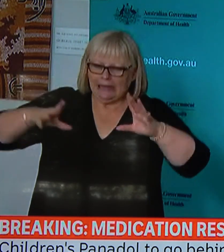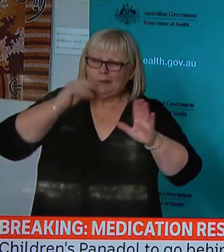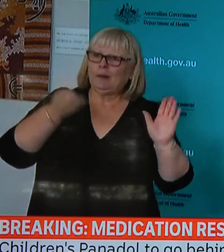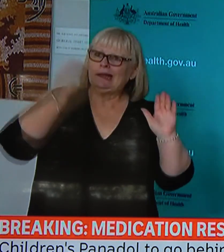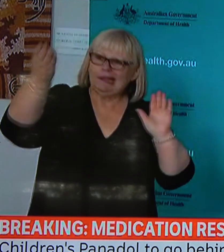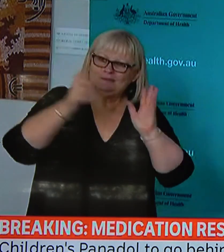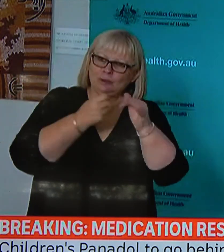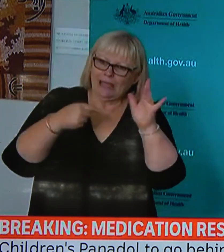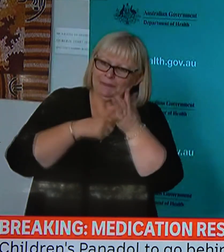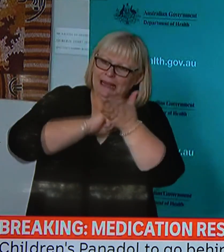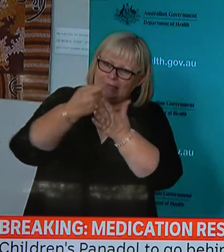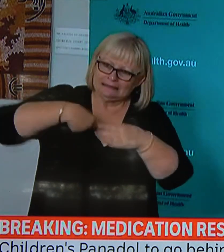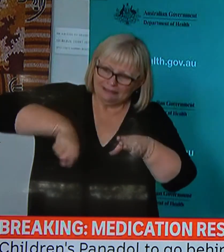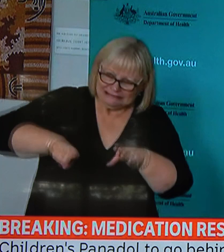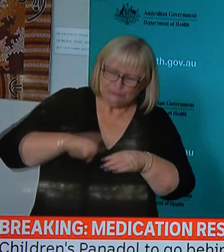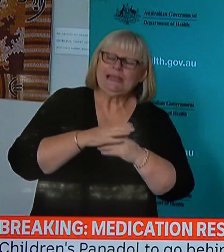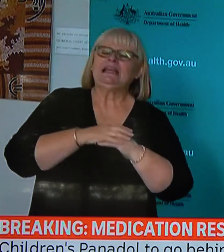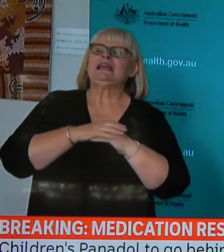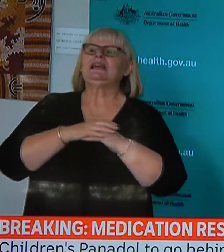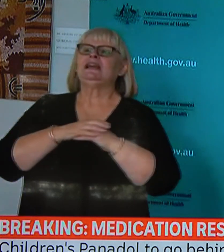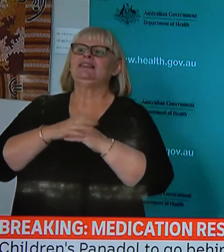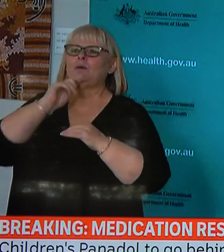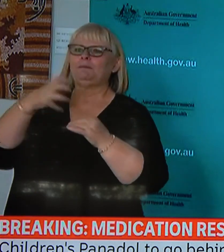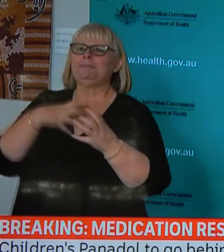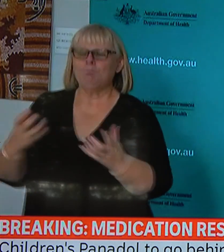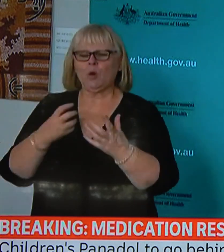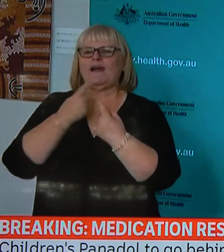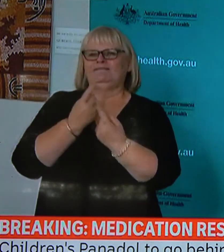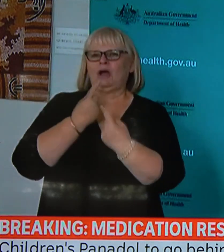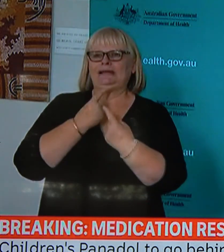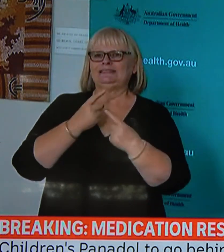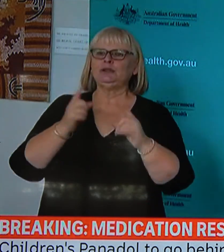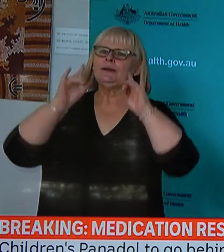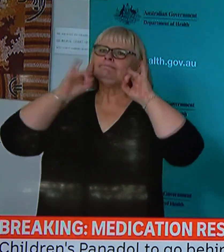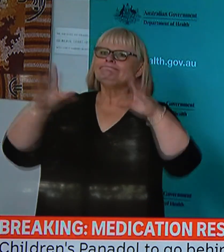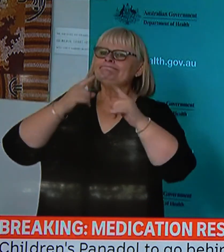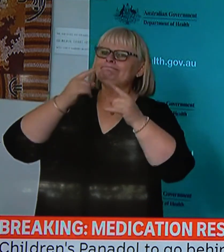Cabinet, as I said, later this week, and there will be some very practical advice to